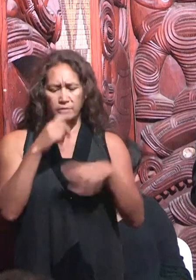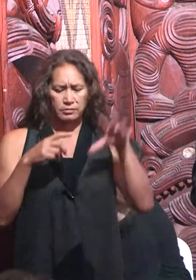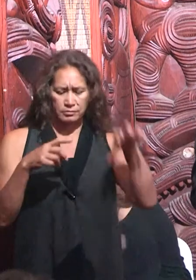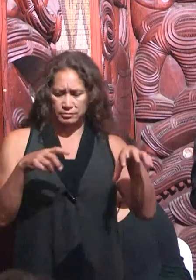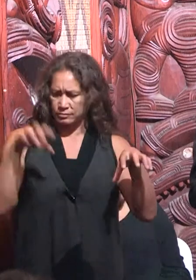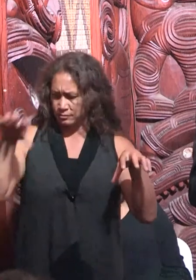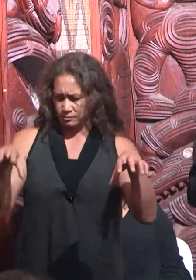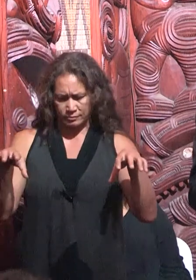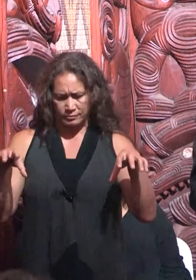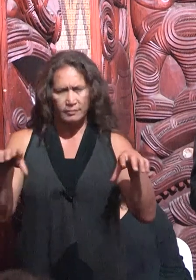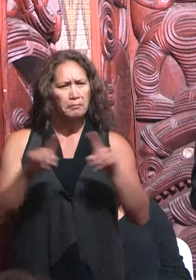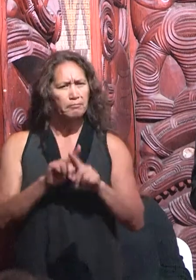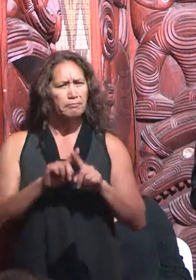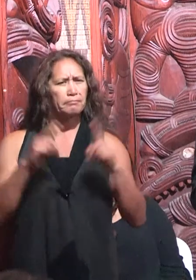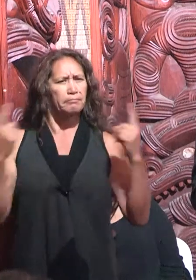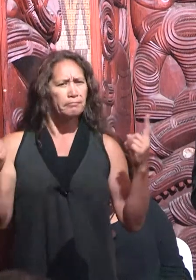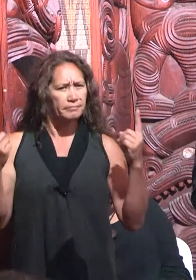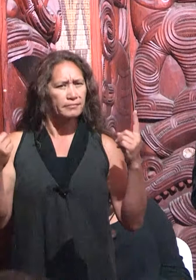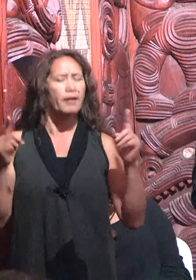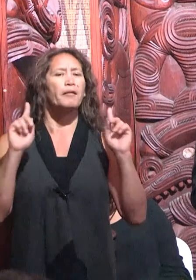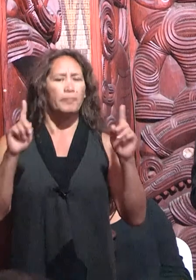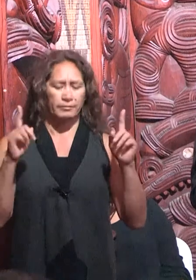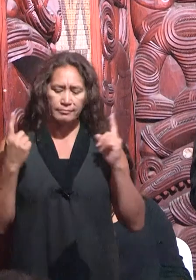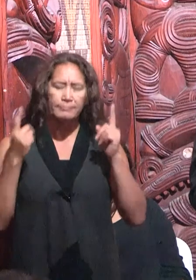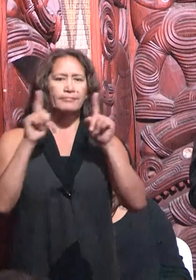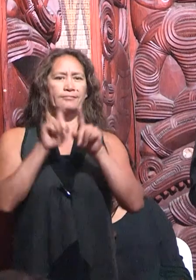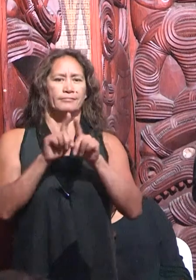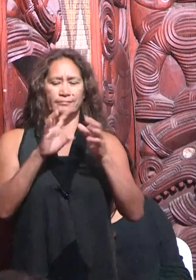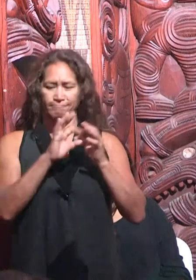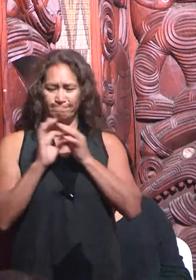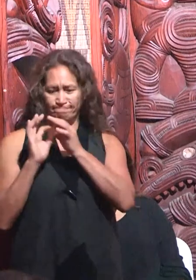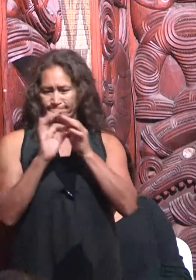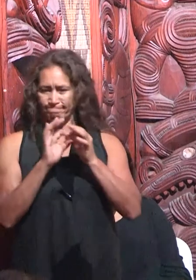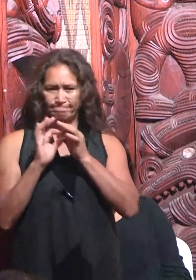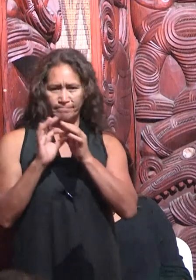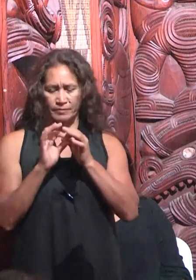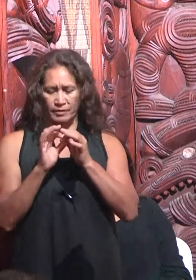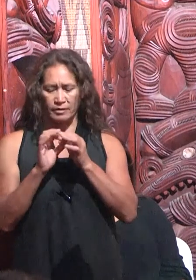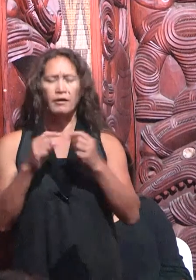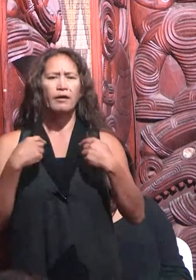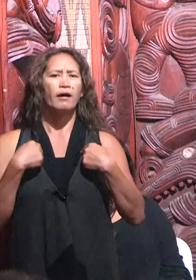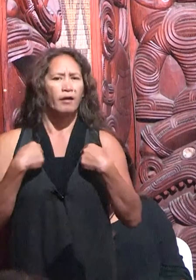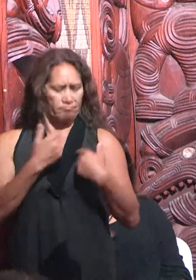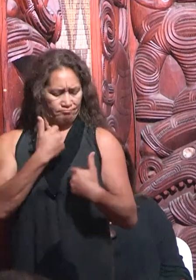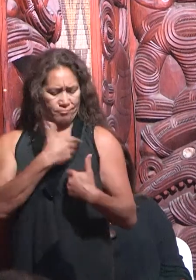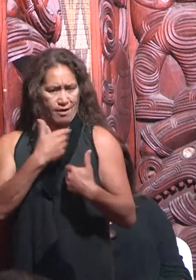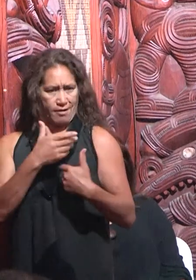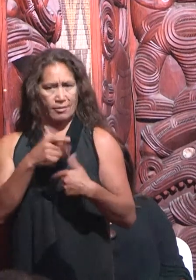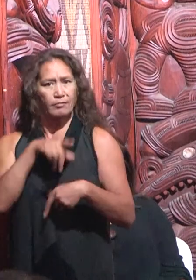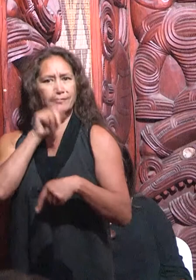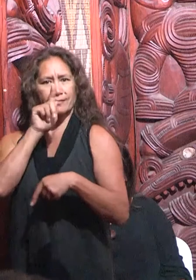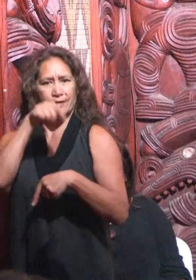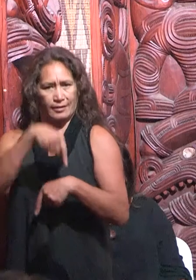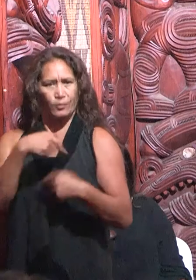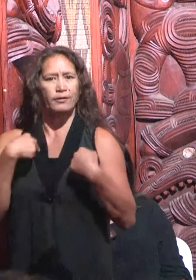sides of the world working through our problems to a better tomorrow. Makes me proud to be a Kiwi and to share